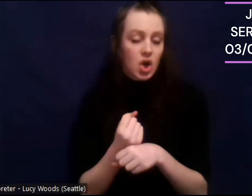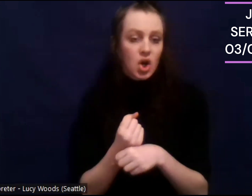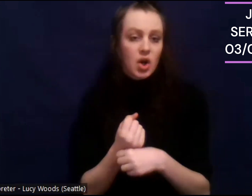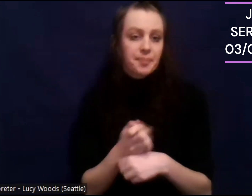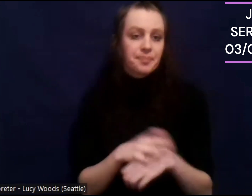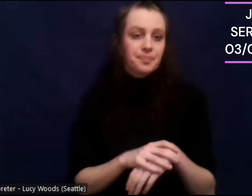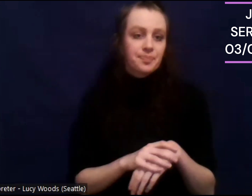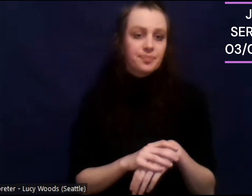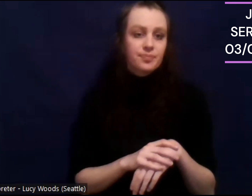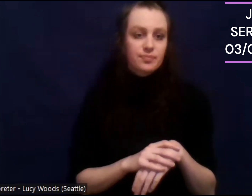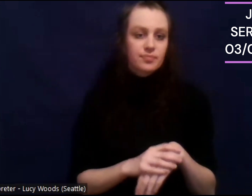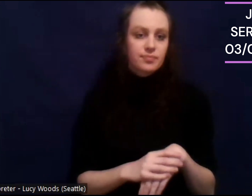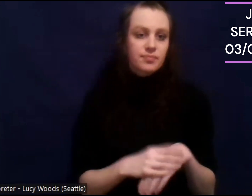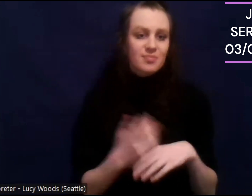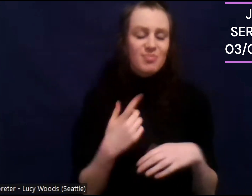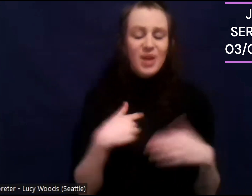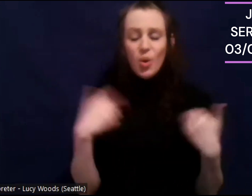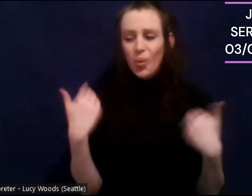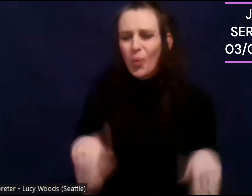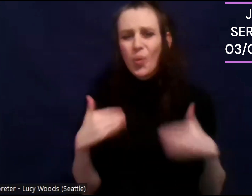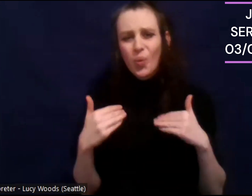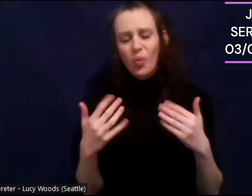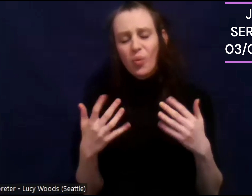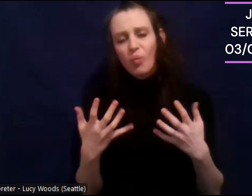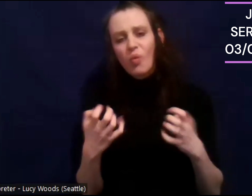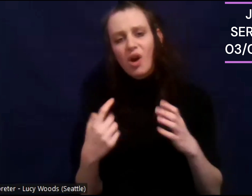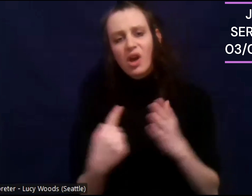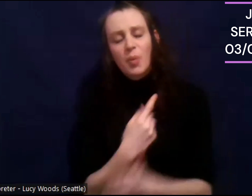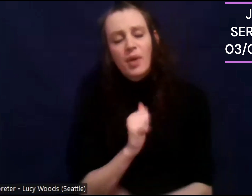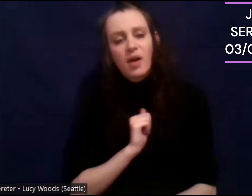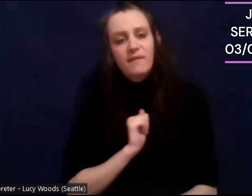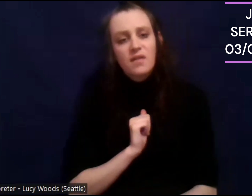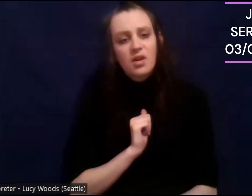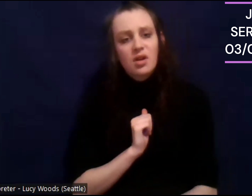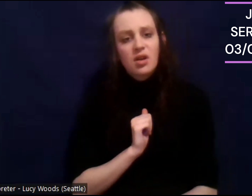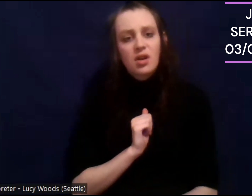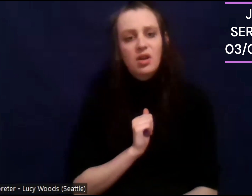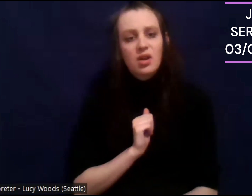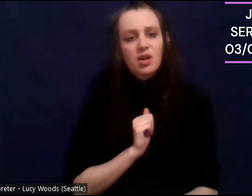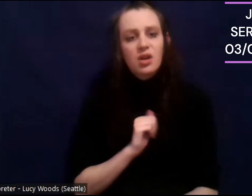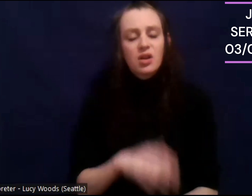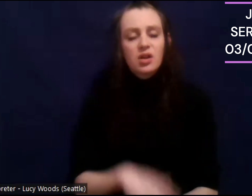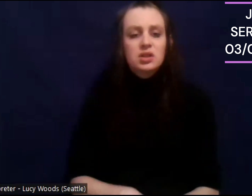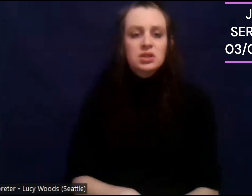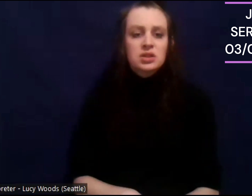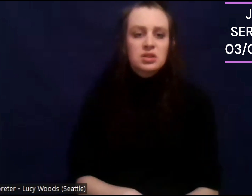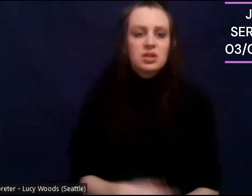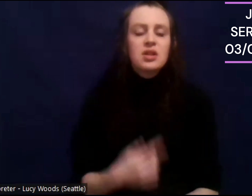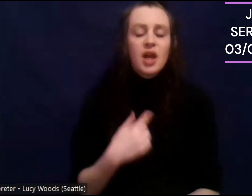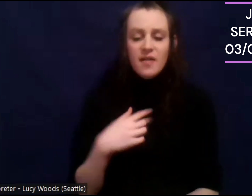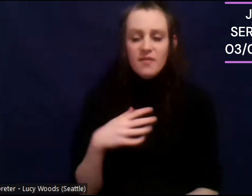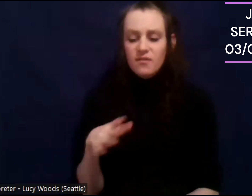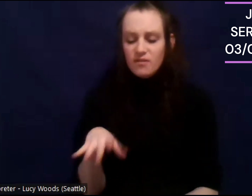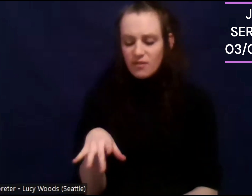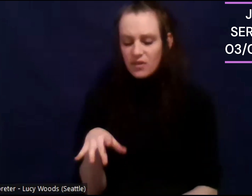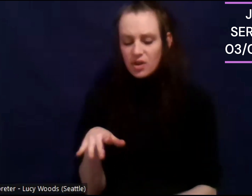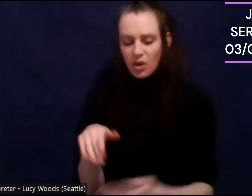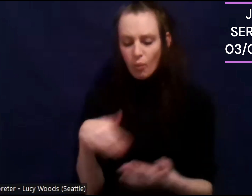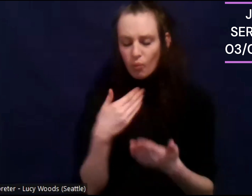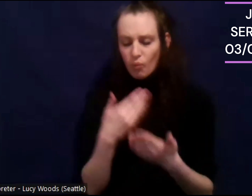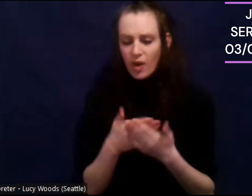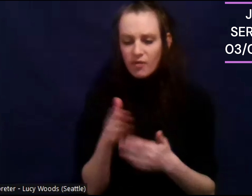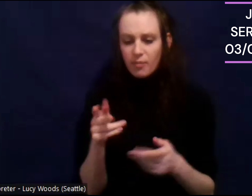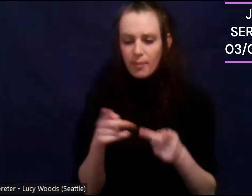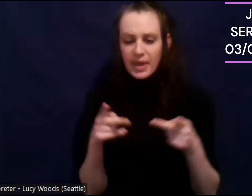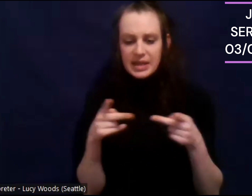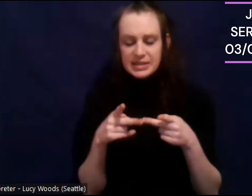to the point of being so suicidal that I found myself at the place that the big book talks about, where I couldn't conceive of a